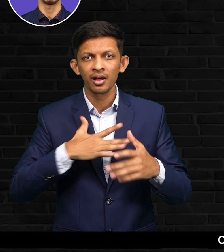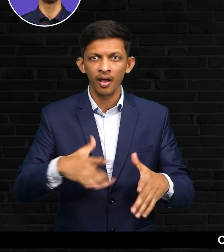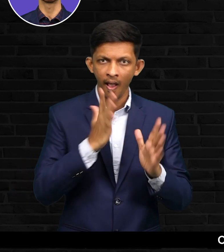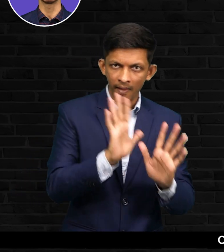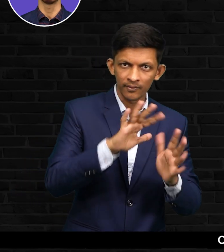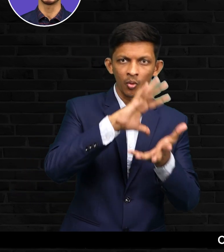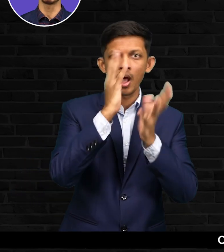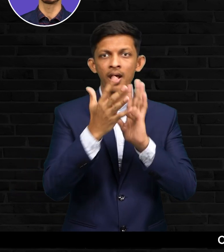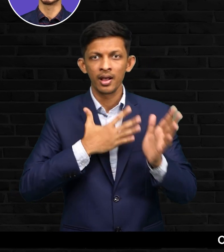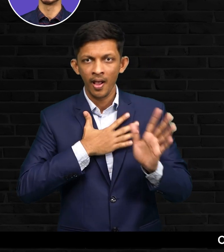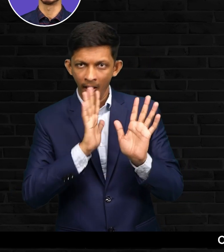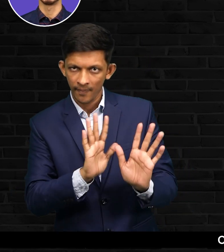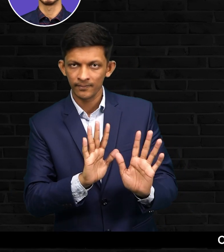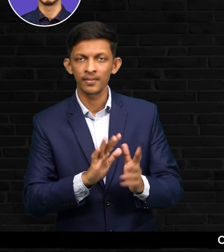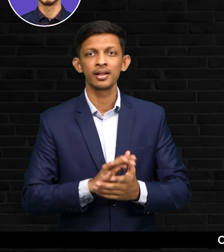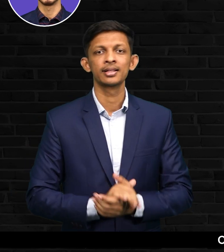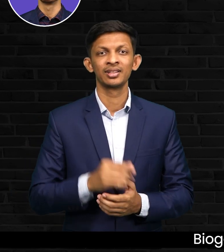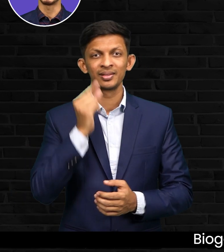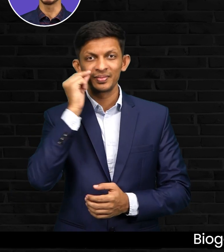components of the biosphere.